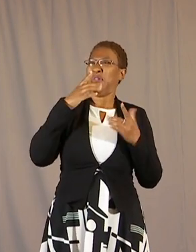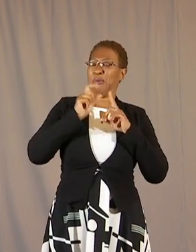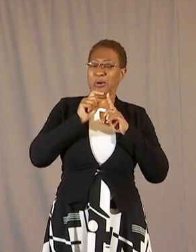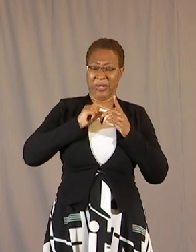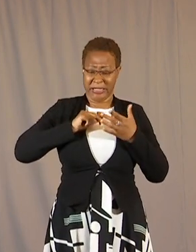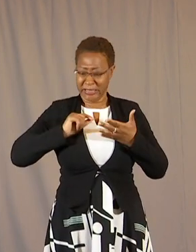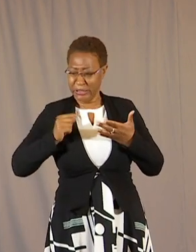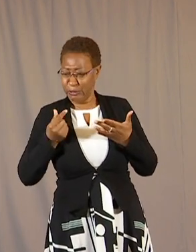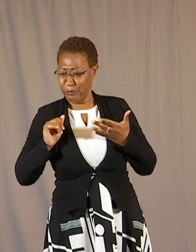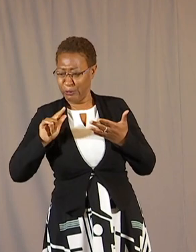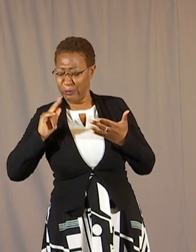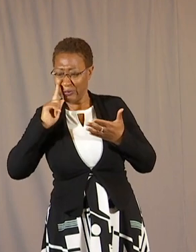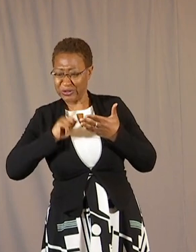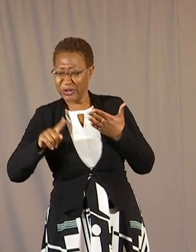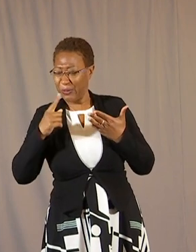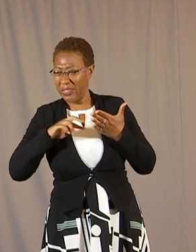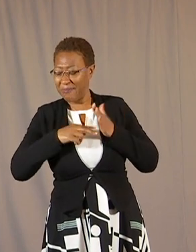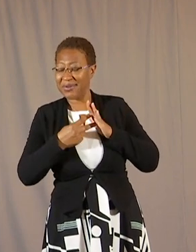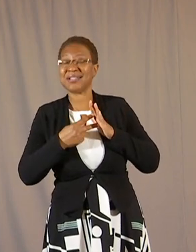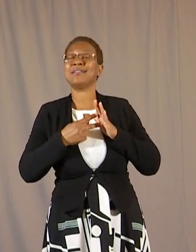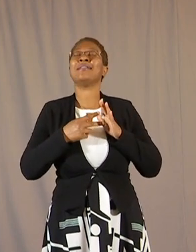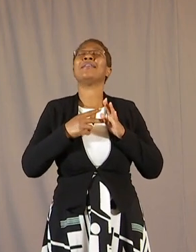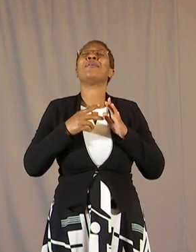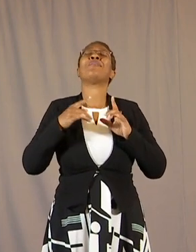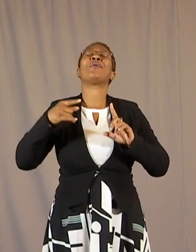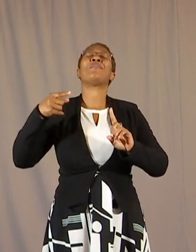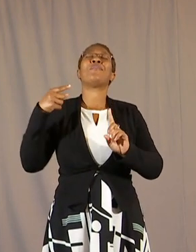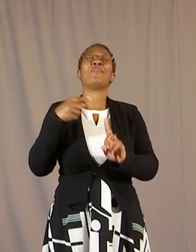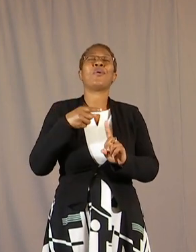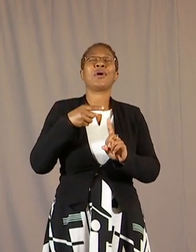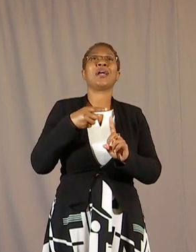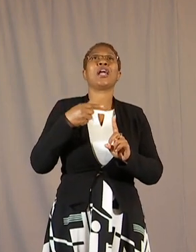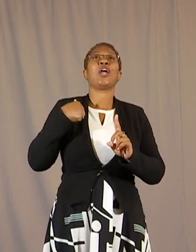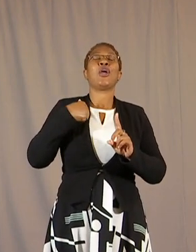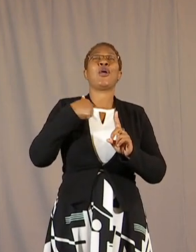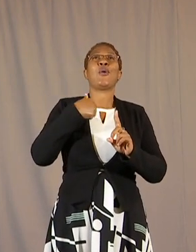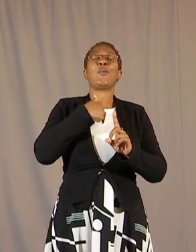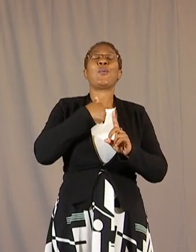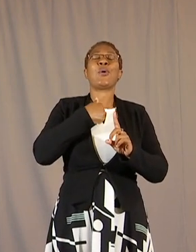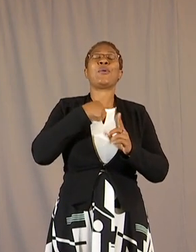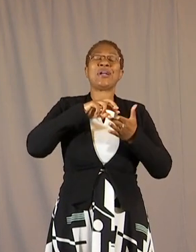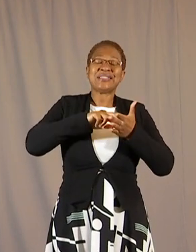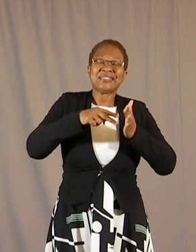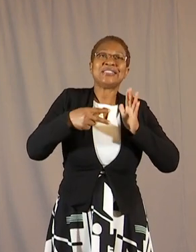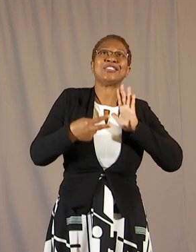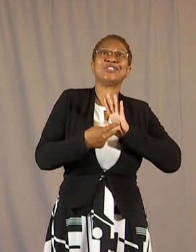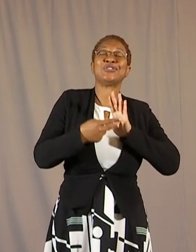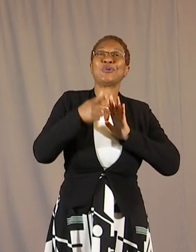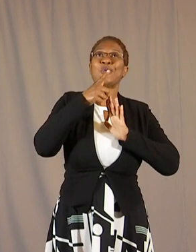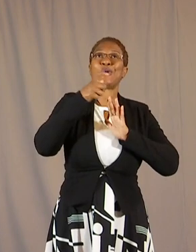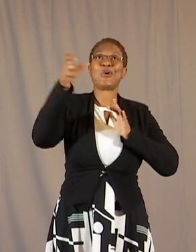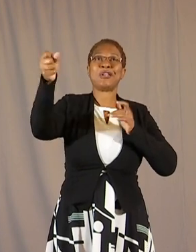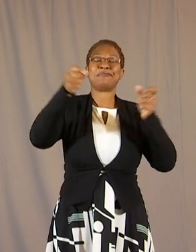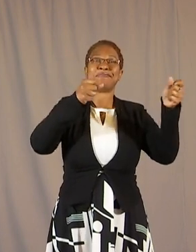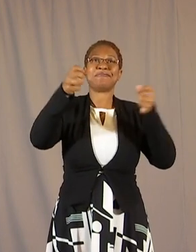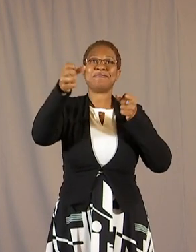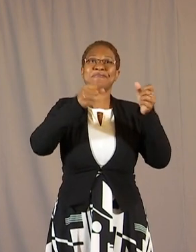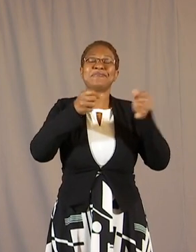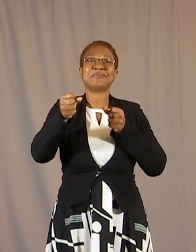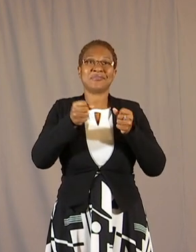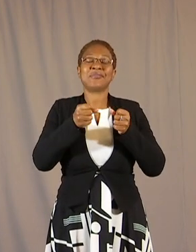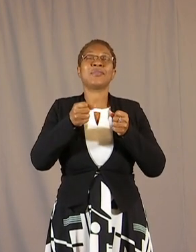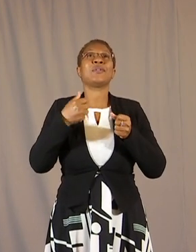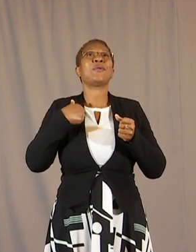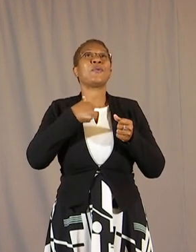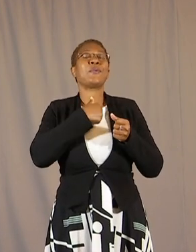only interdisciplinary, but very purposeful in who is at the table. So to reinforce, I think, what Tommy is saying, as we're